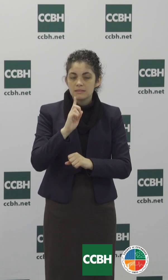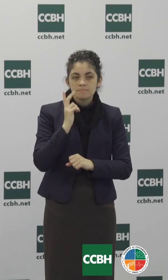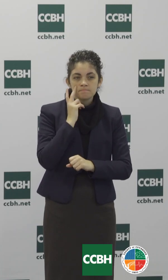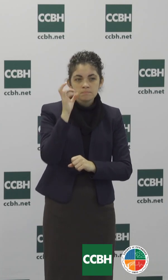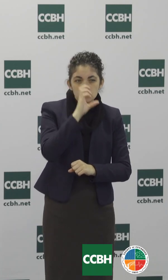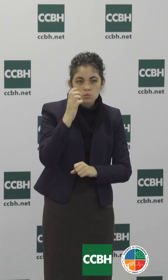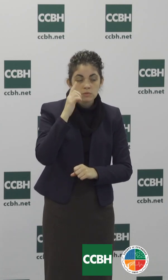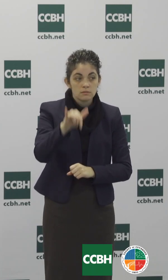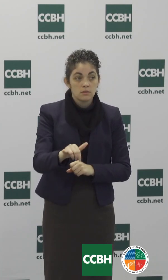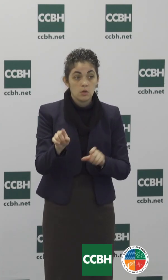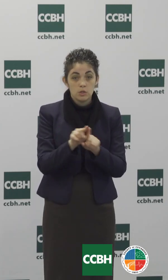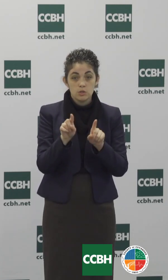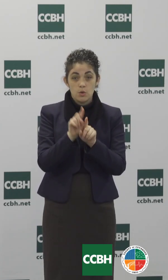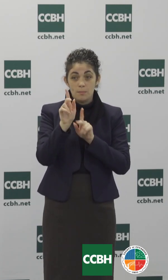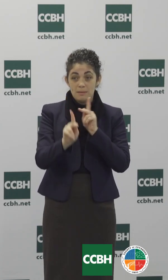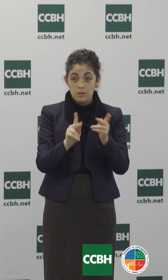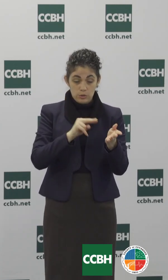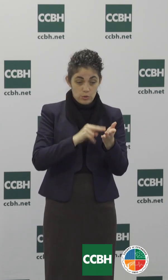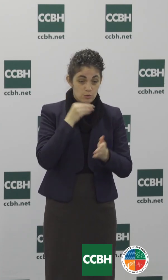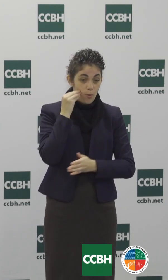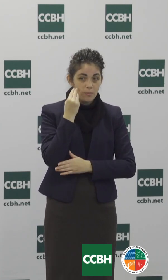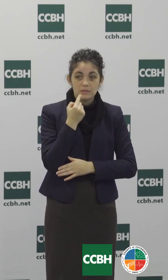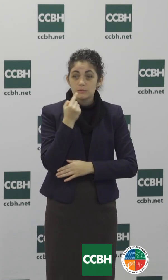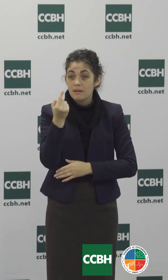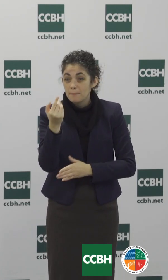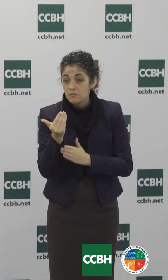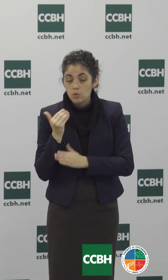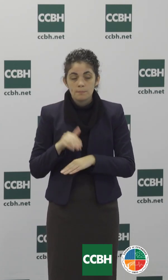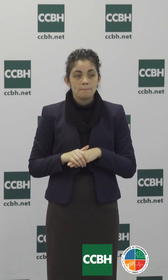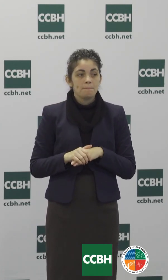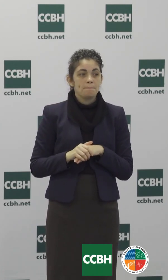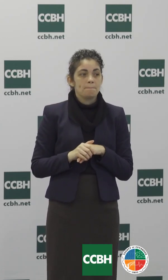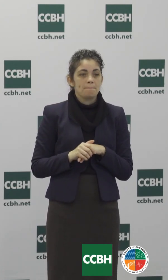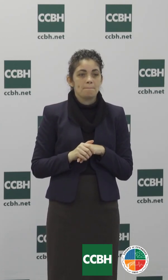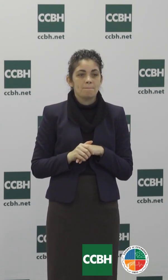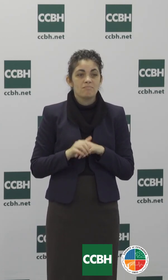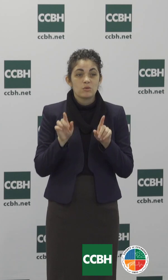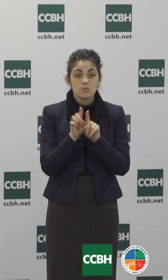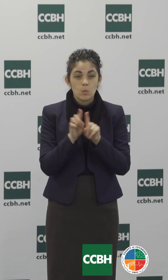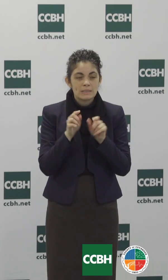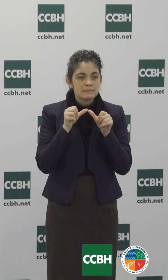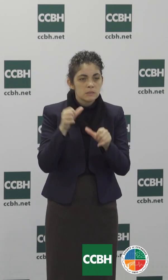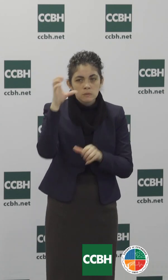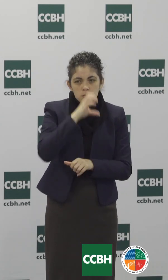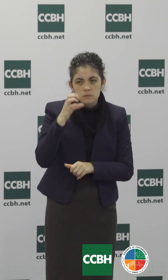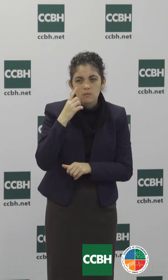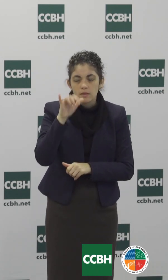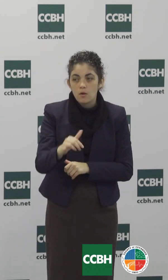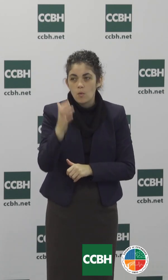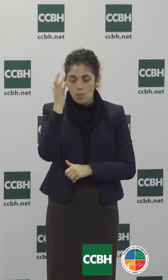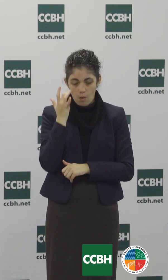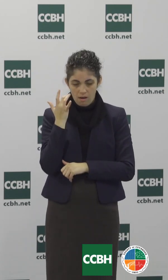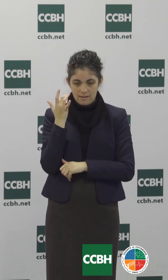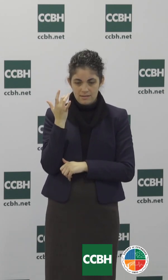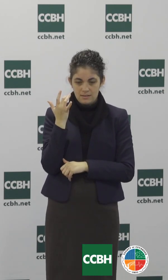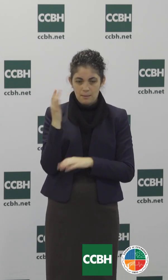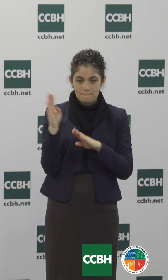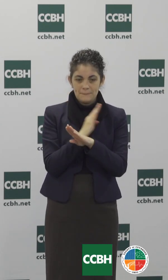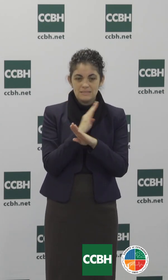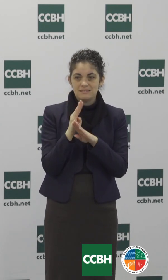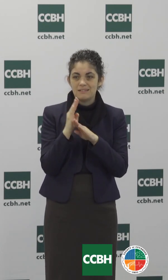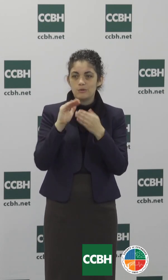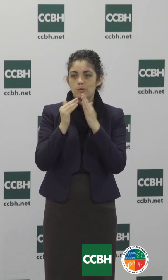people, including the people in the nursing homes that you mentioned, and we will continue to do that, because just because business